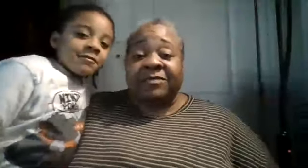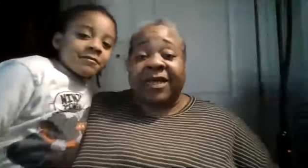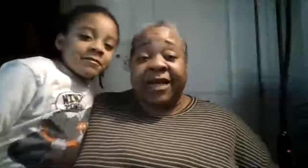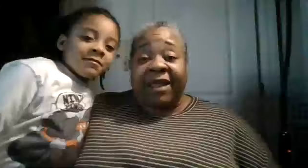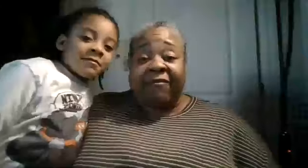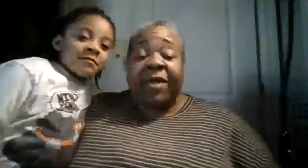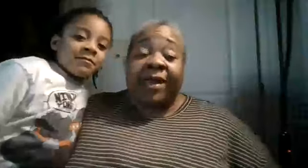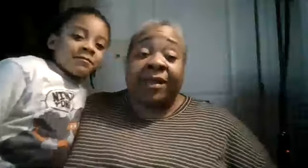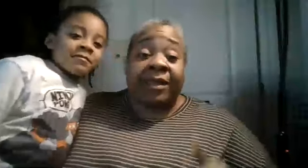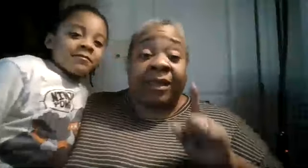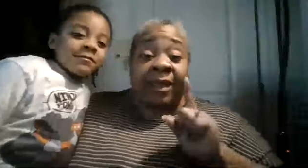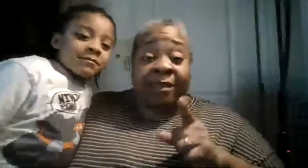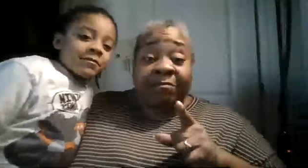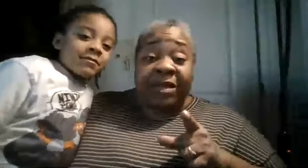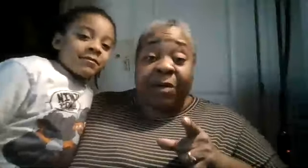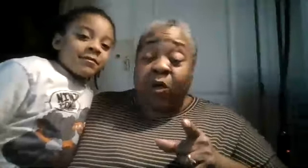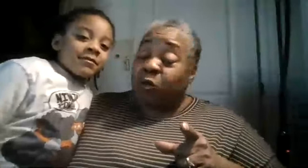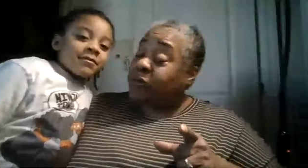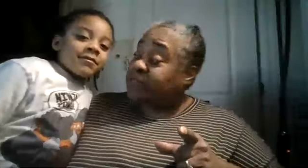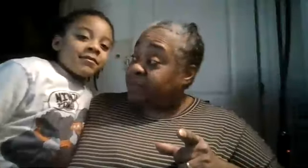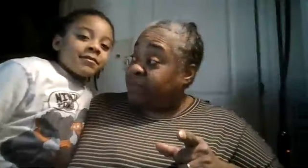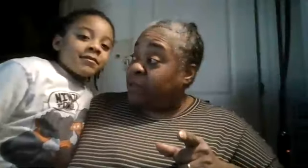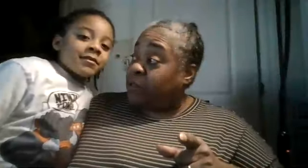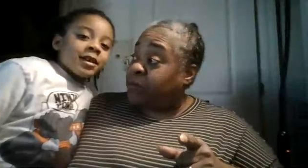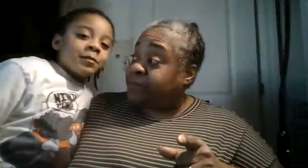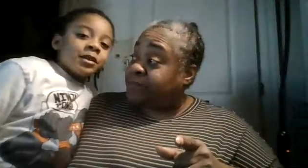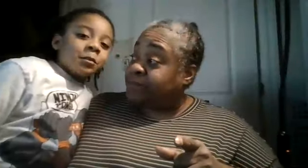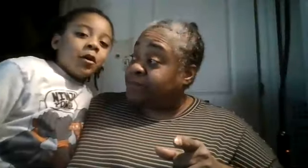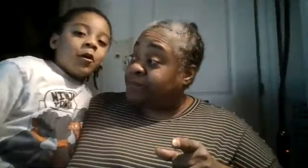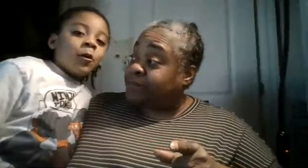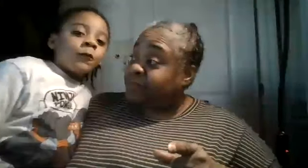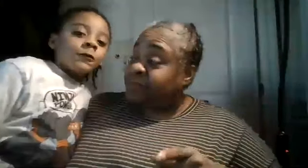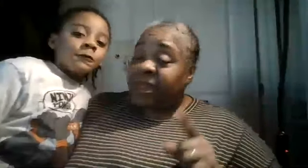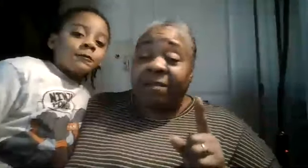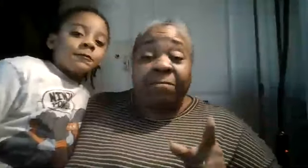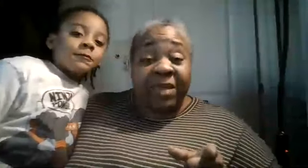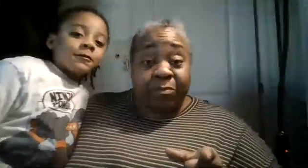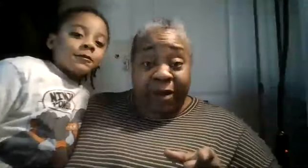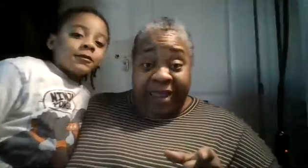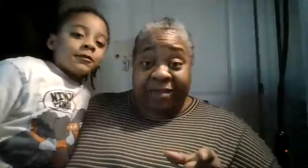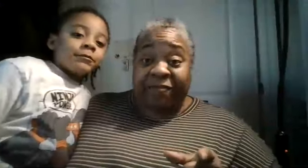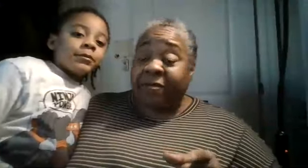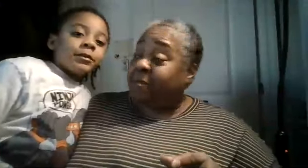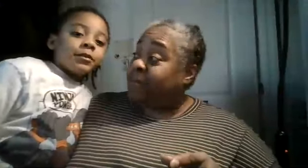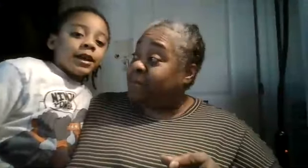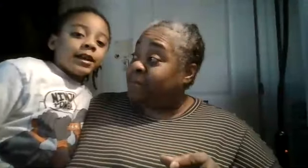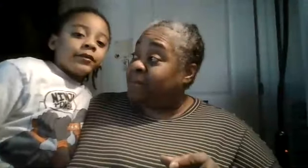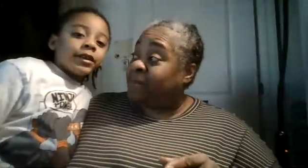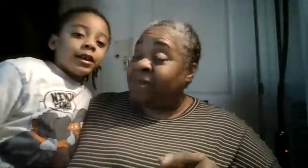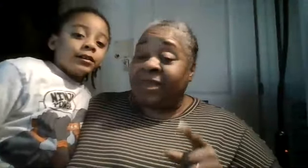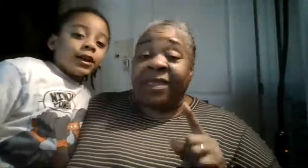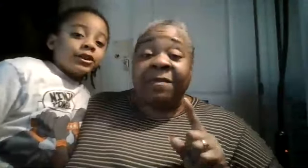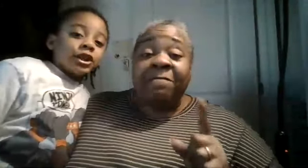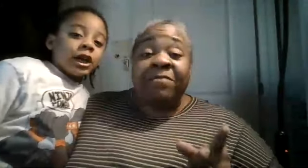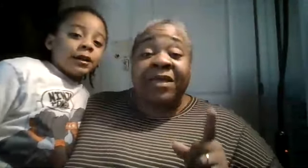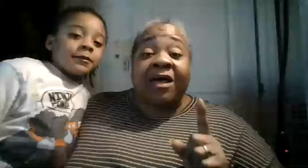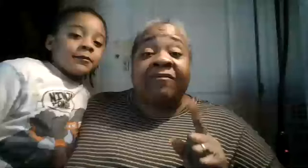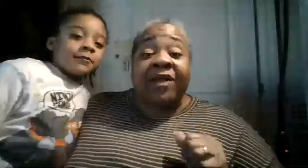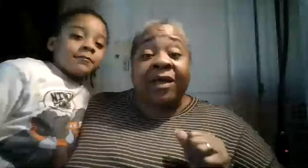telling everybody, be bold. Say be bold. Be bold. Be brave. Be brave and not shy. Be of